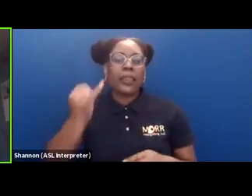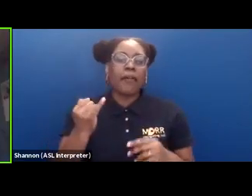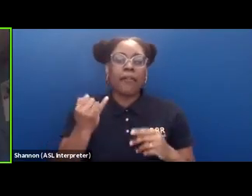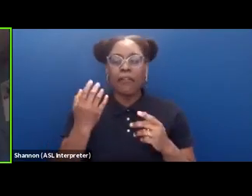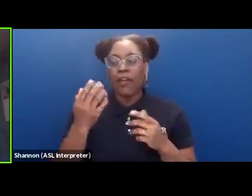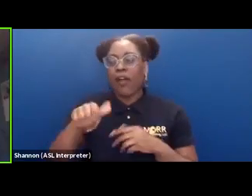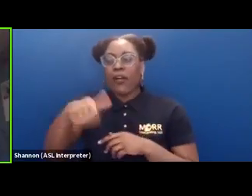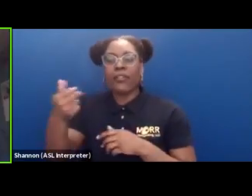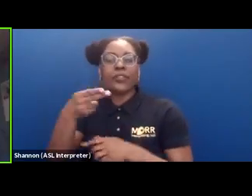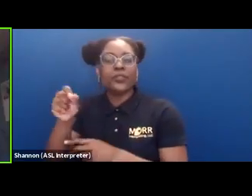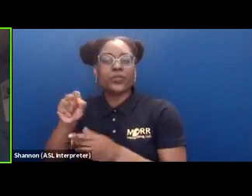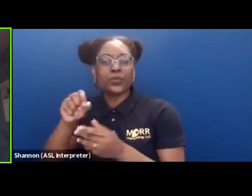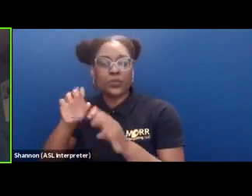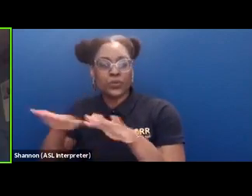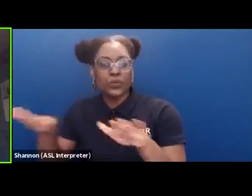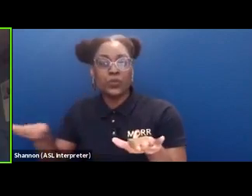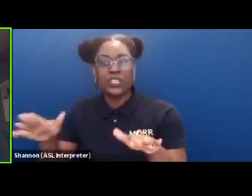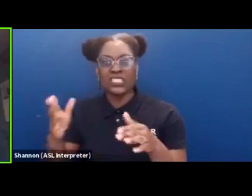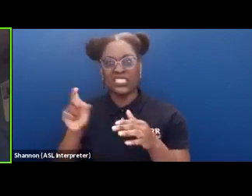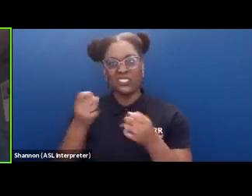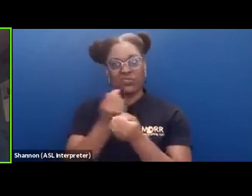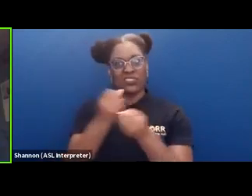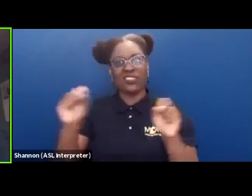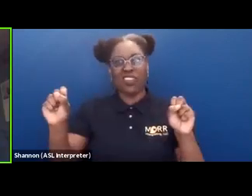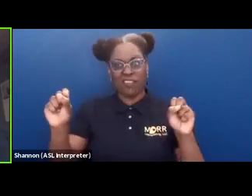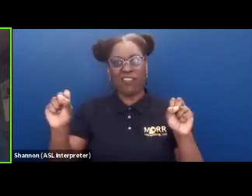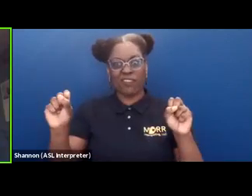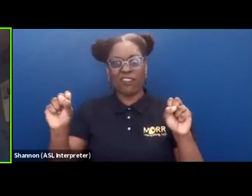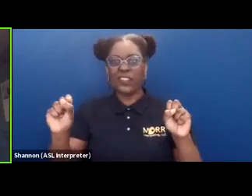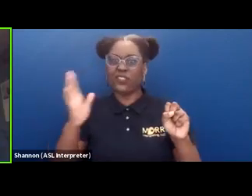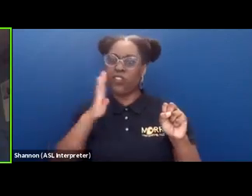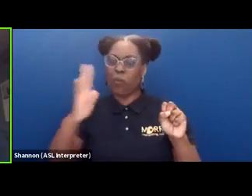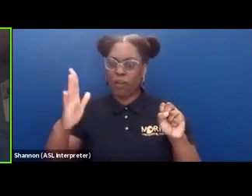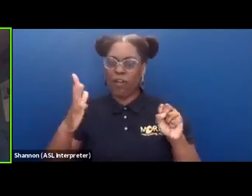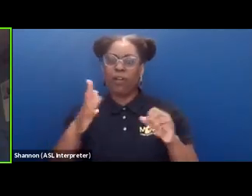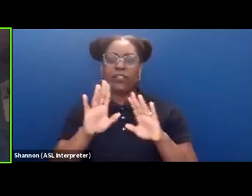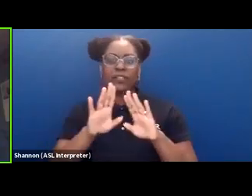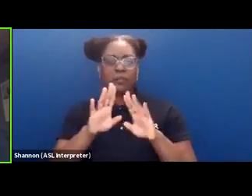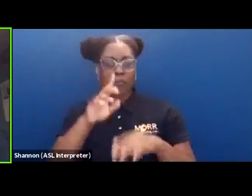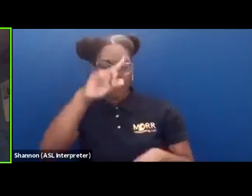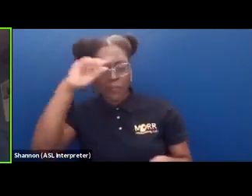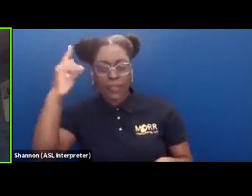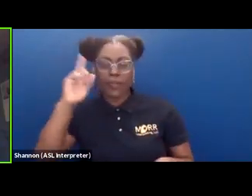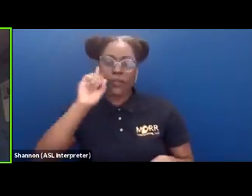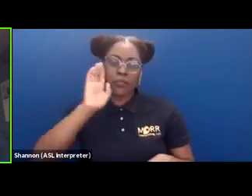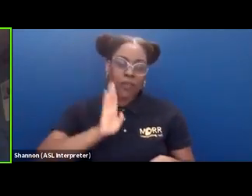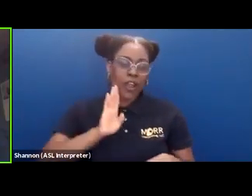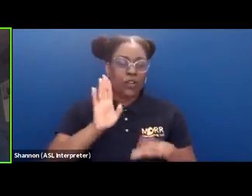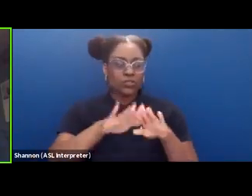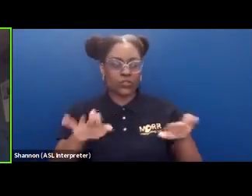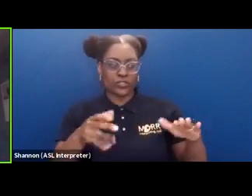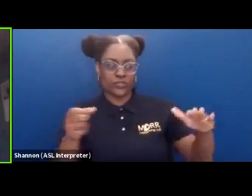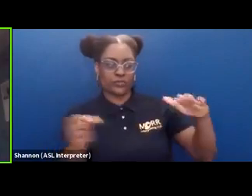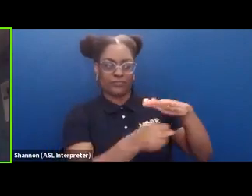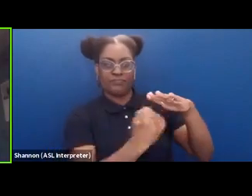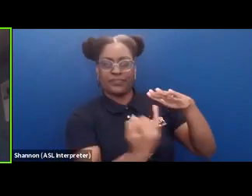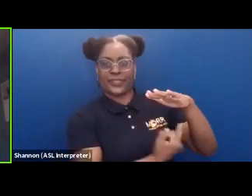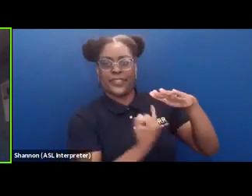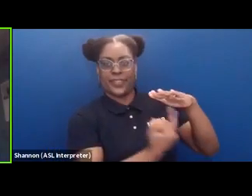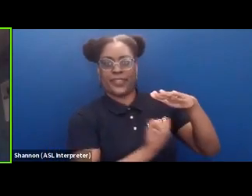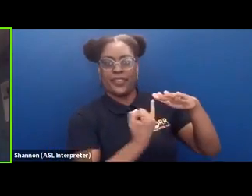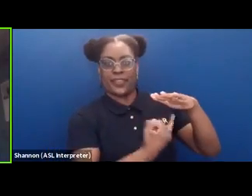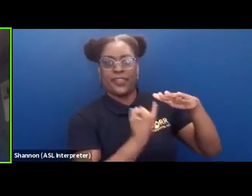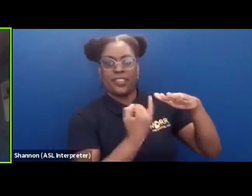what a principal in one of the public schools told me when I asked about why was there such an intensive way